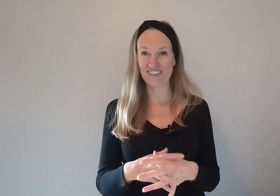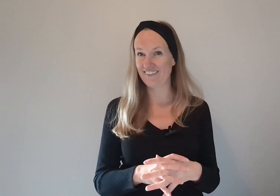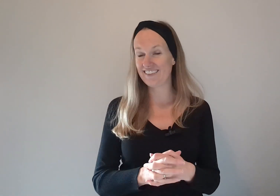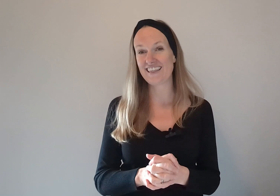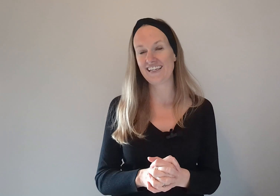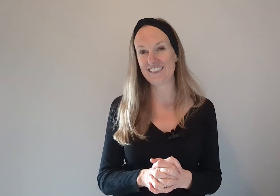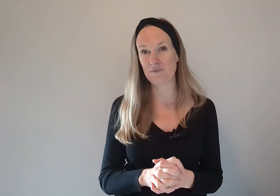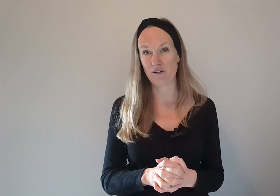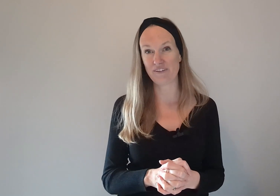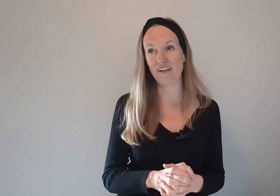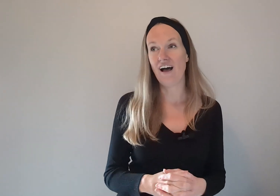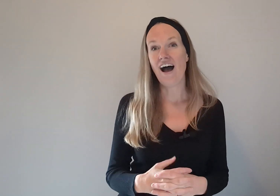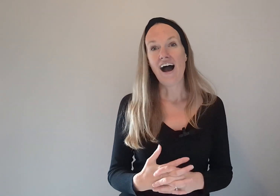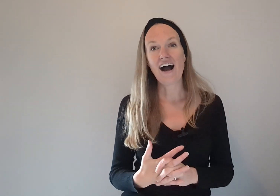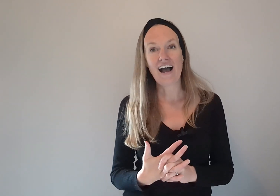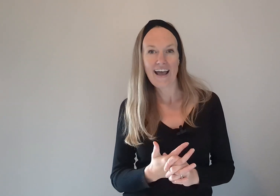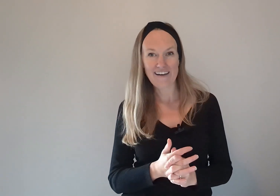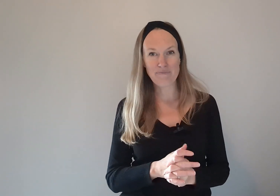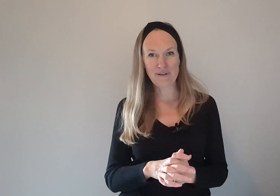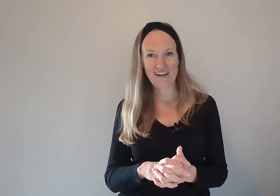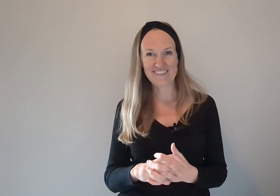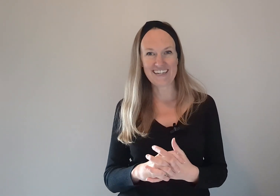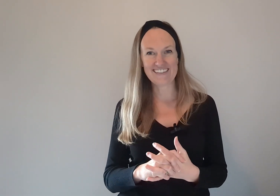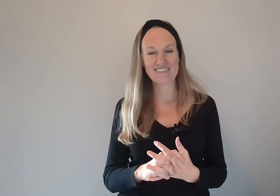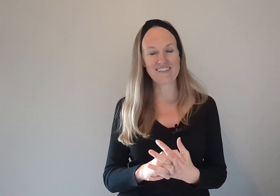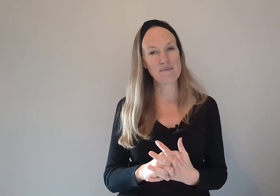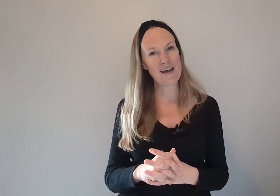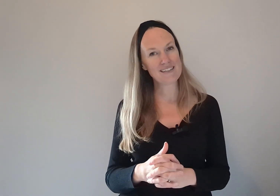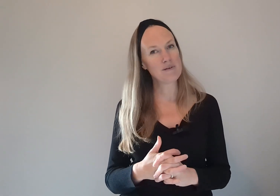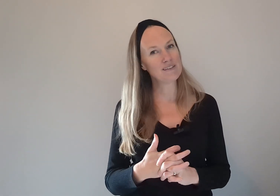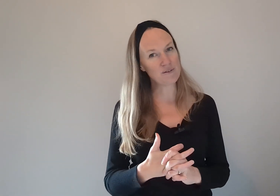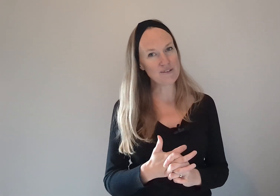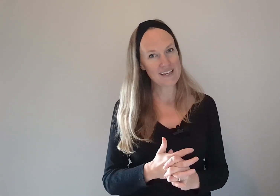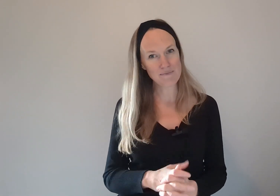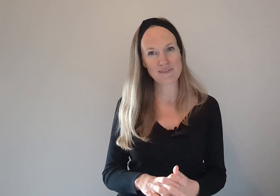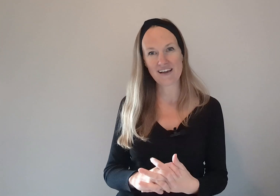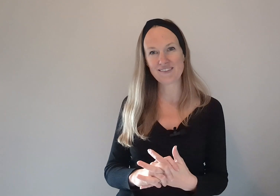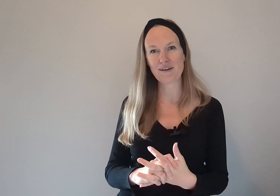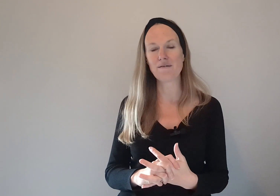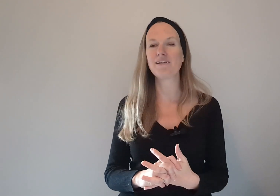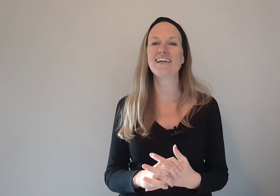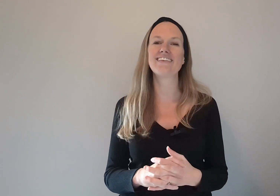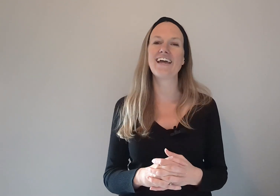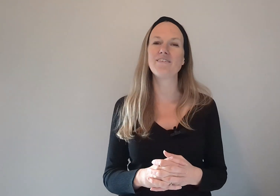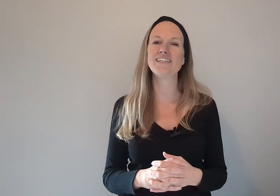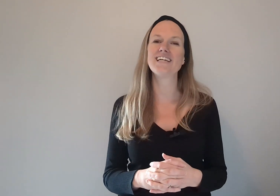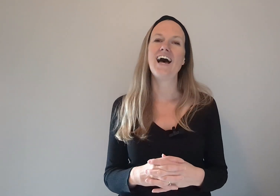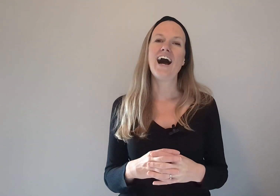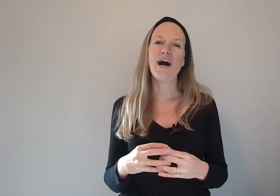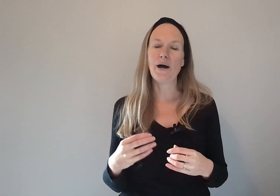version, which I think is just beautiful. I have put off signing this one in the past because old hymns have some complicated language,